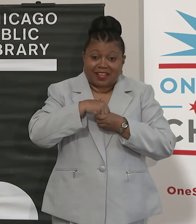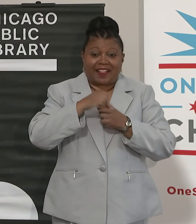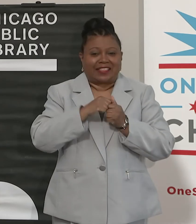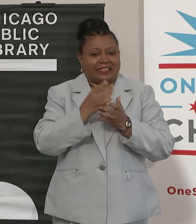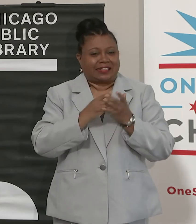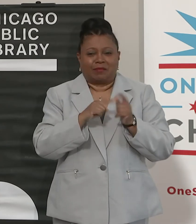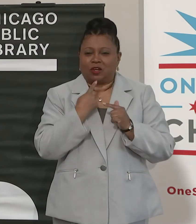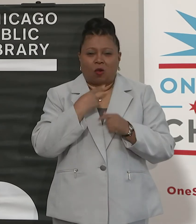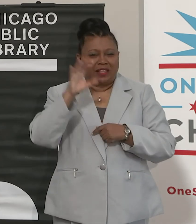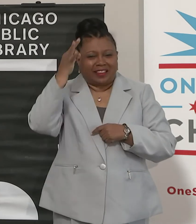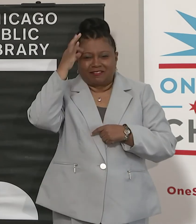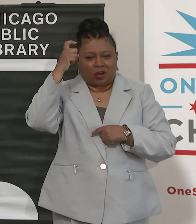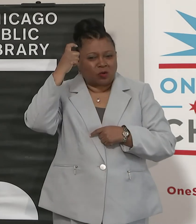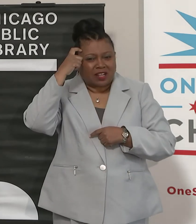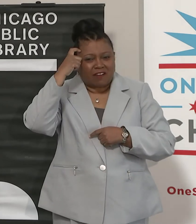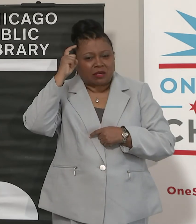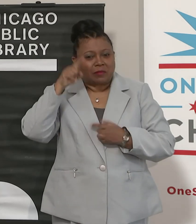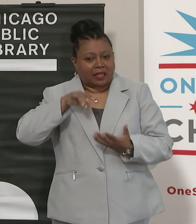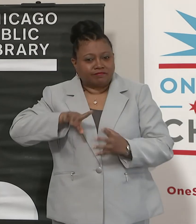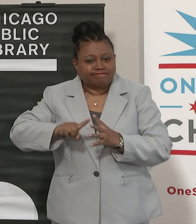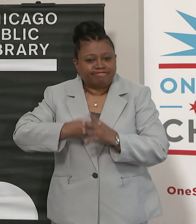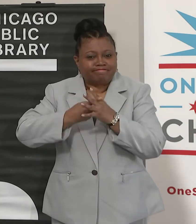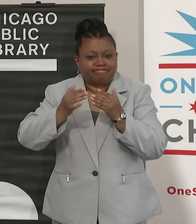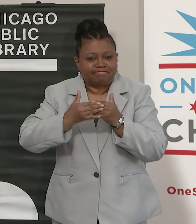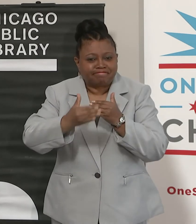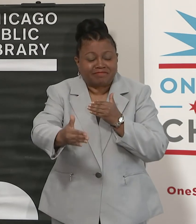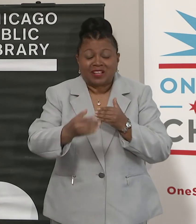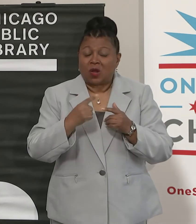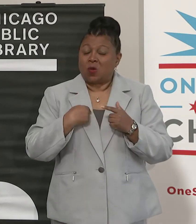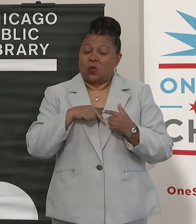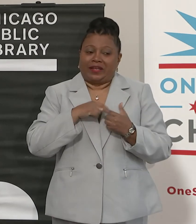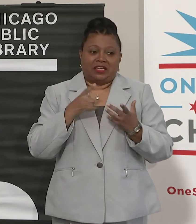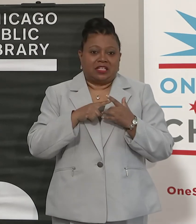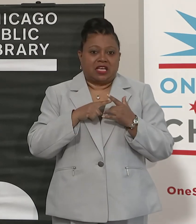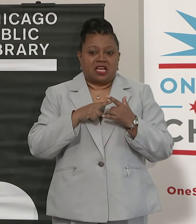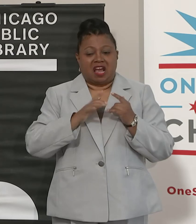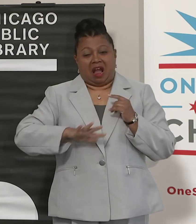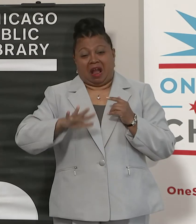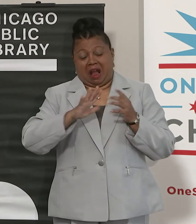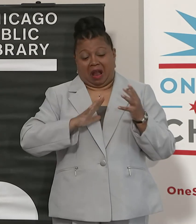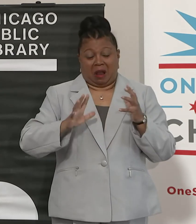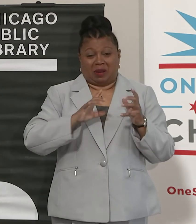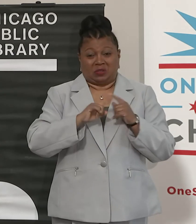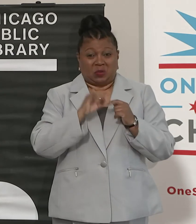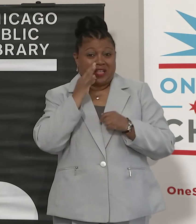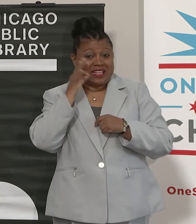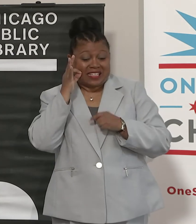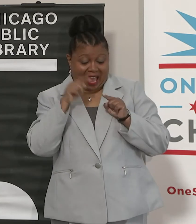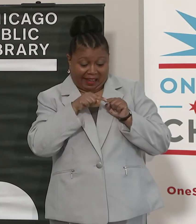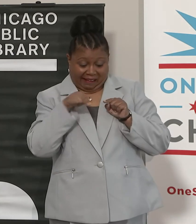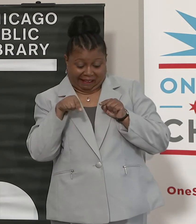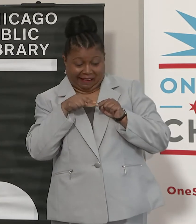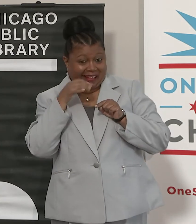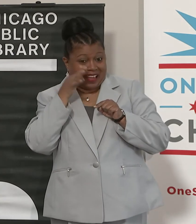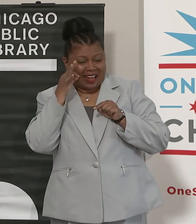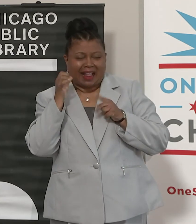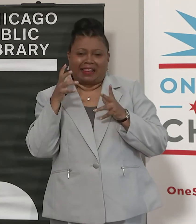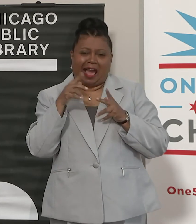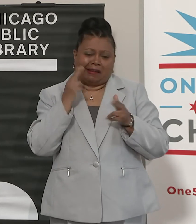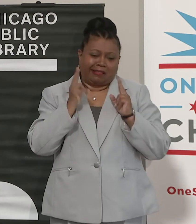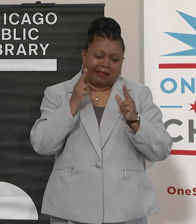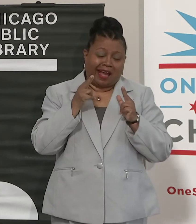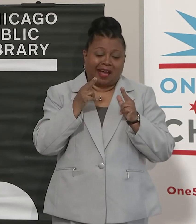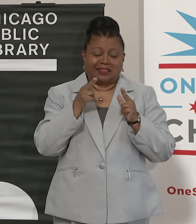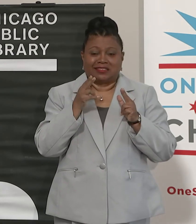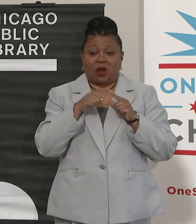that only the federal government can enact. We are proximate to Indiana, and a lot of the guns that